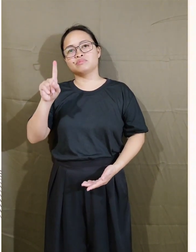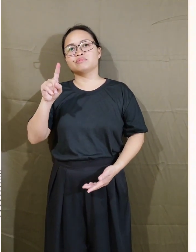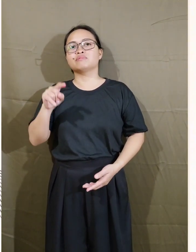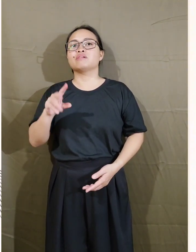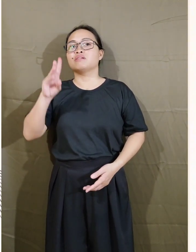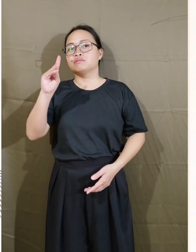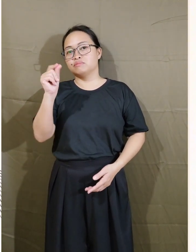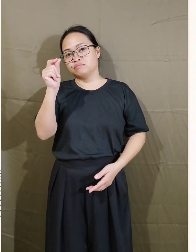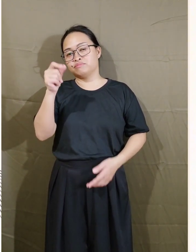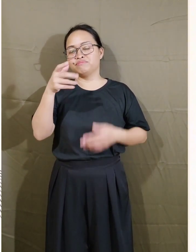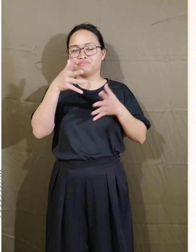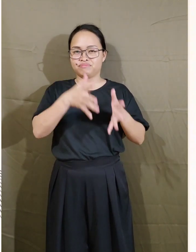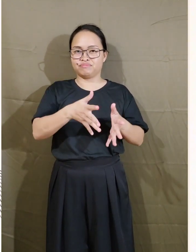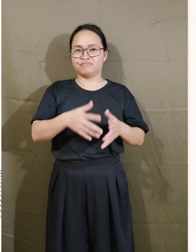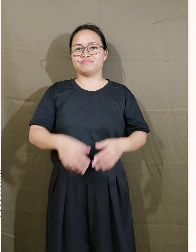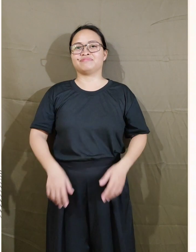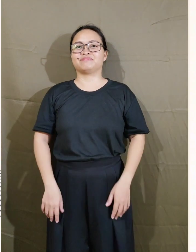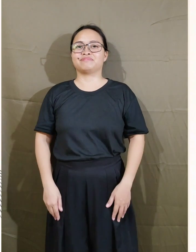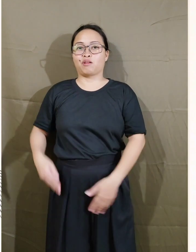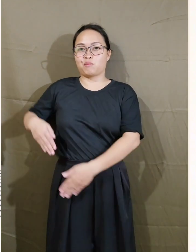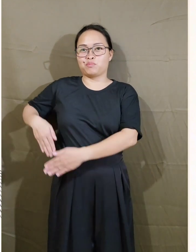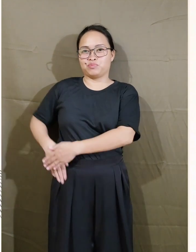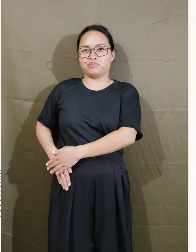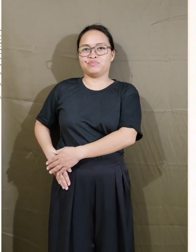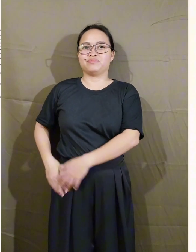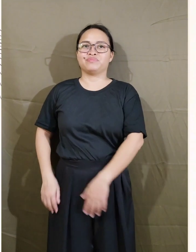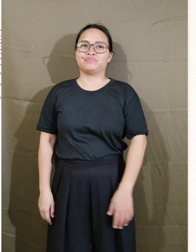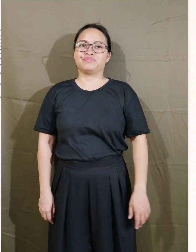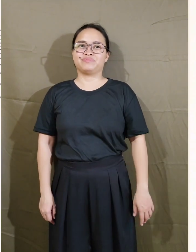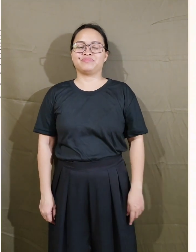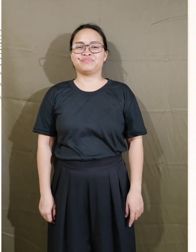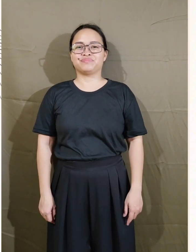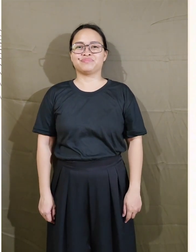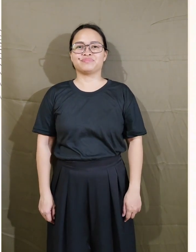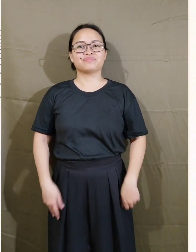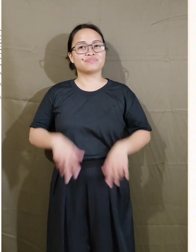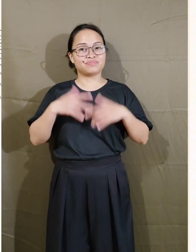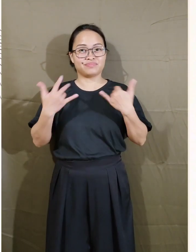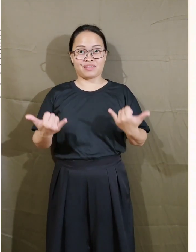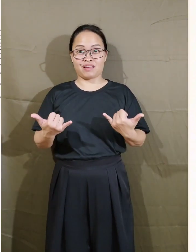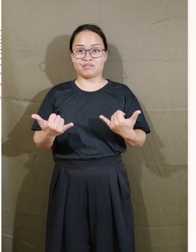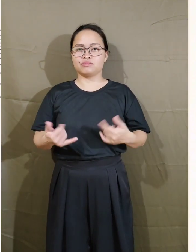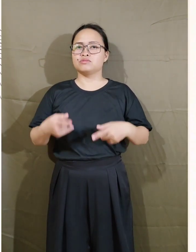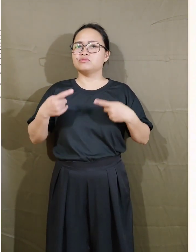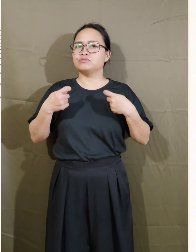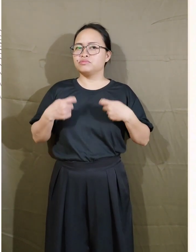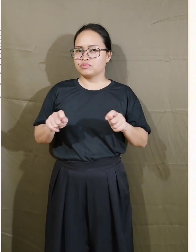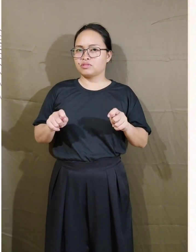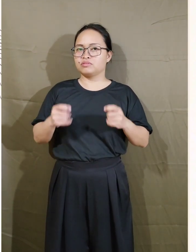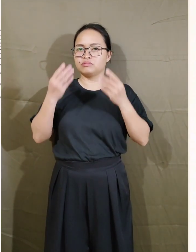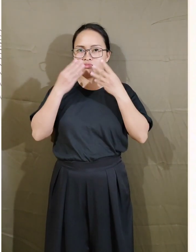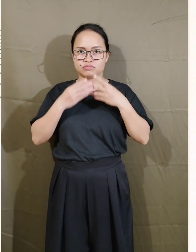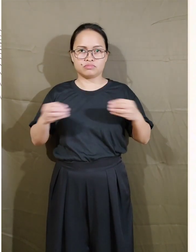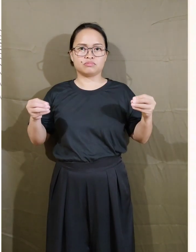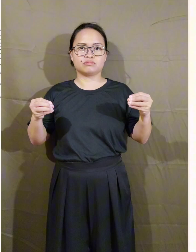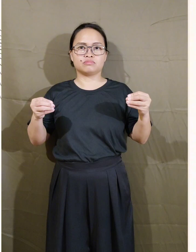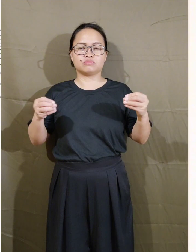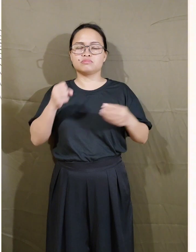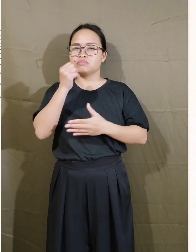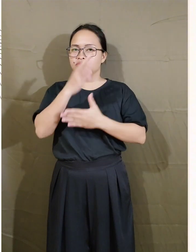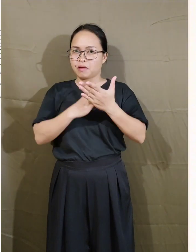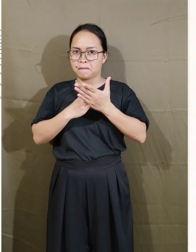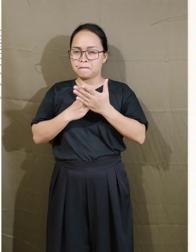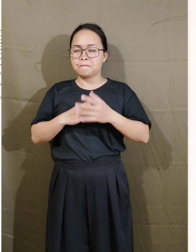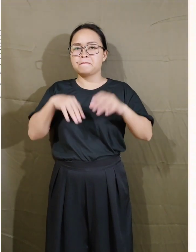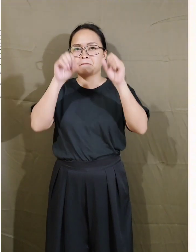1,231 pesos left in his pocket. Now let's try solving some word